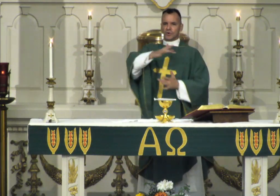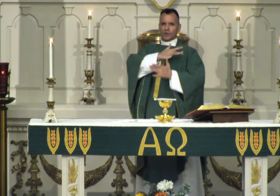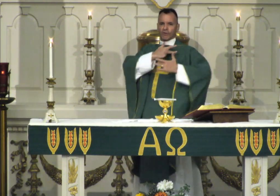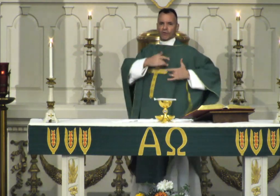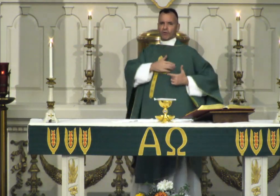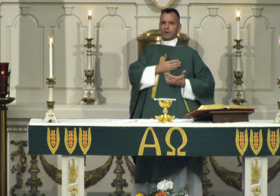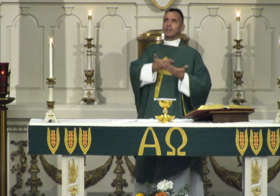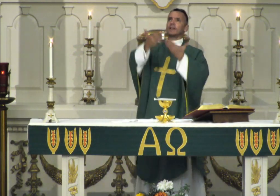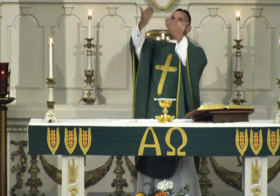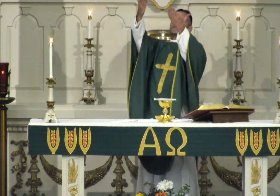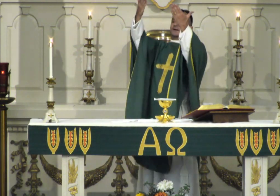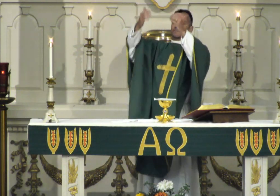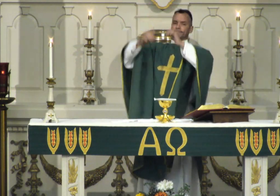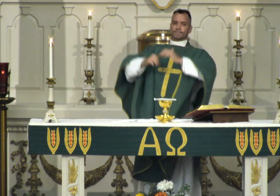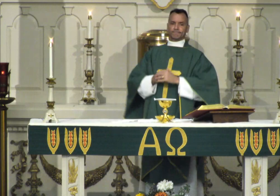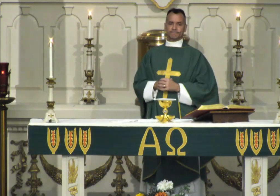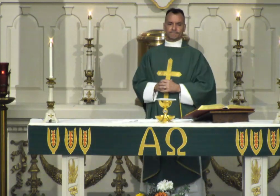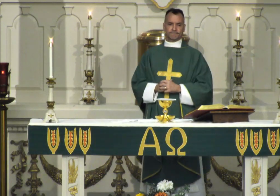Lift up your hearts.